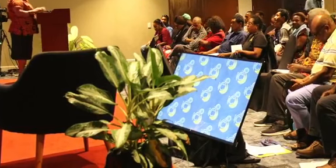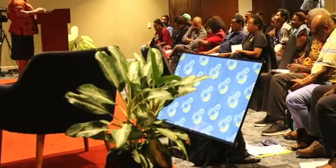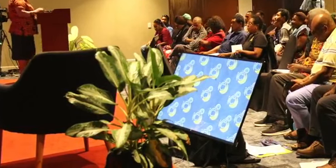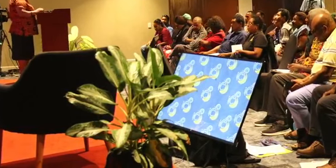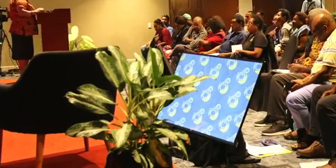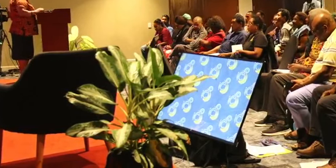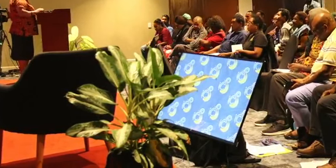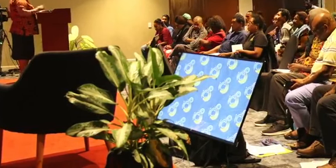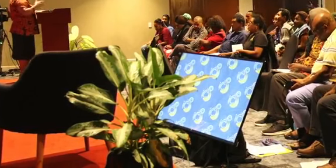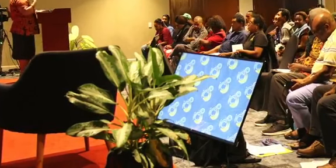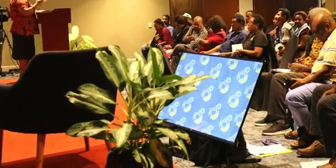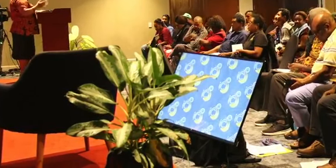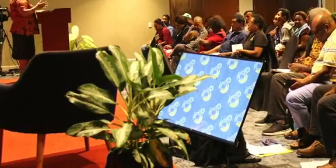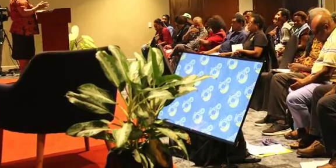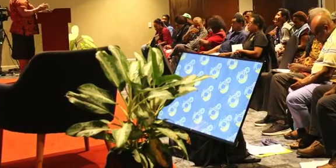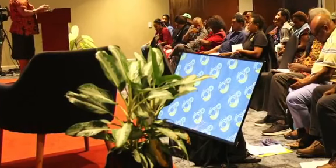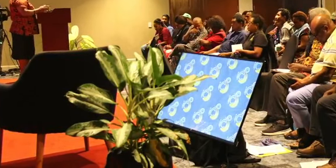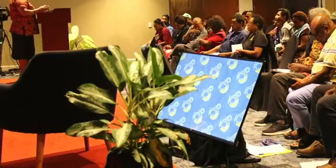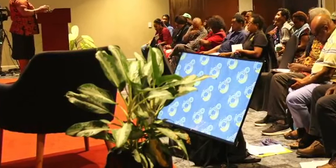Maybe stop na story more.